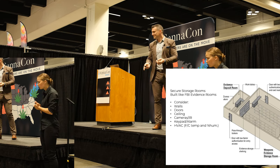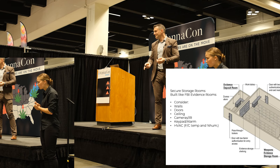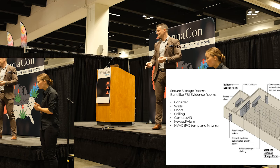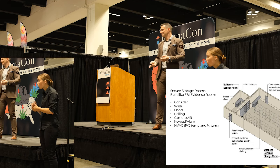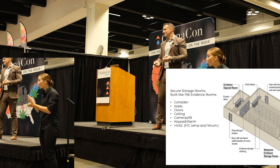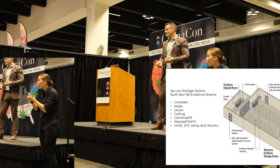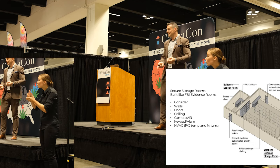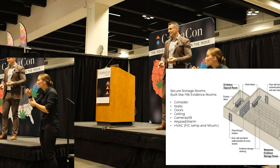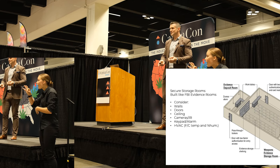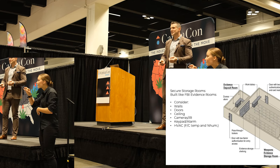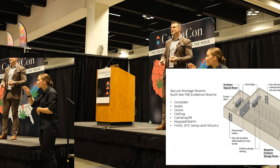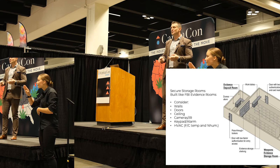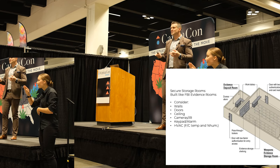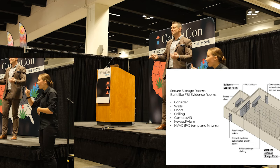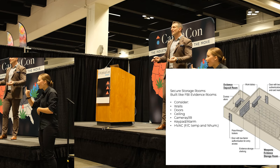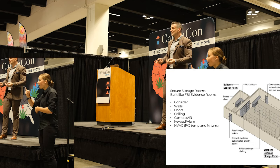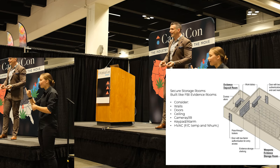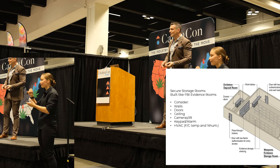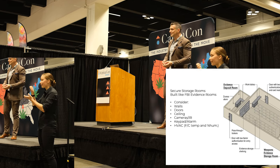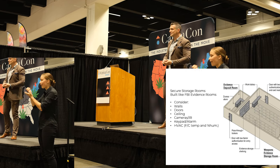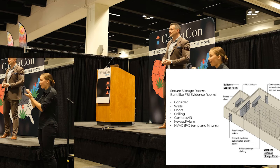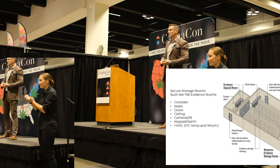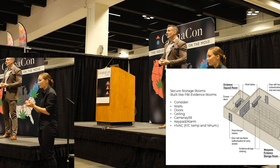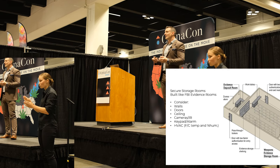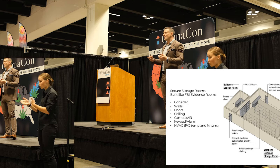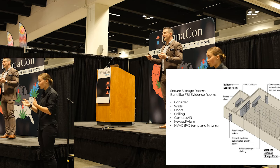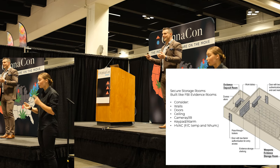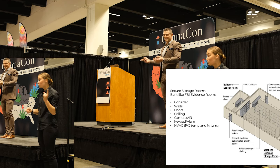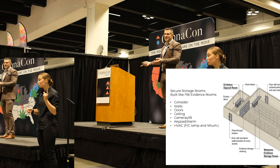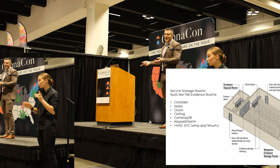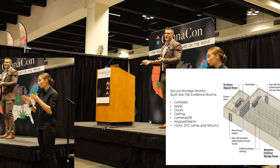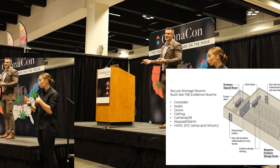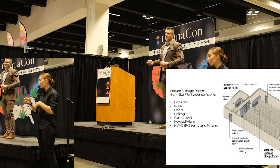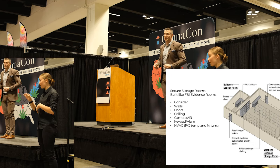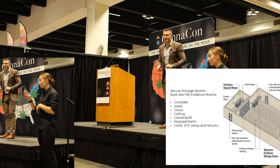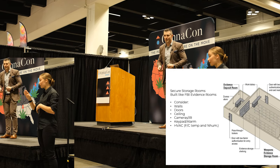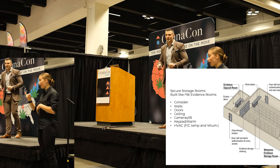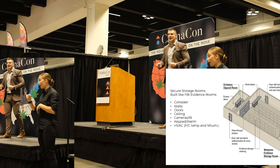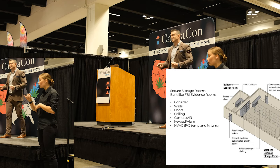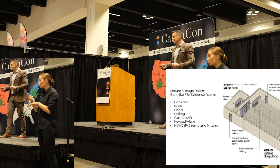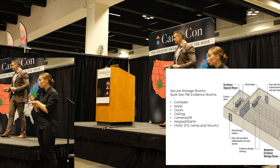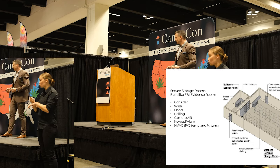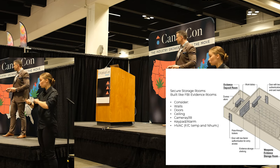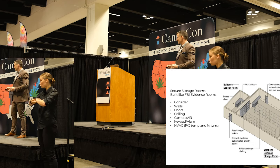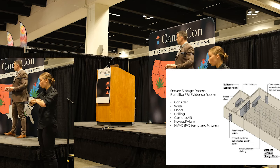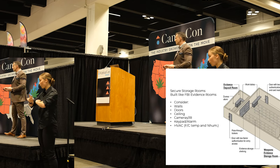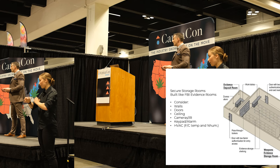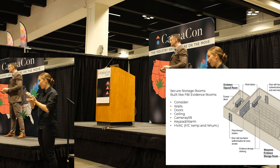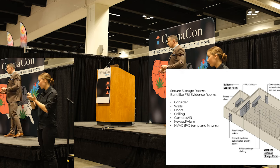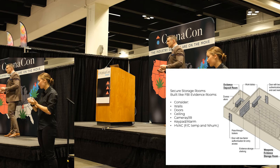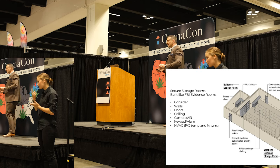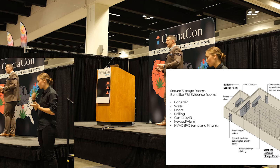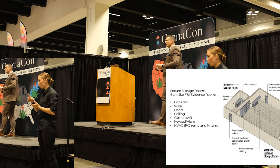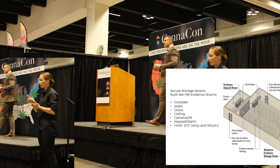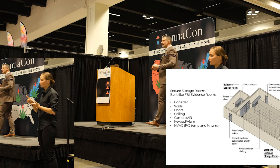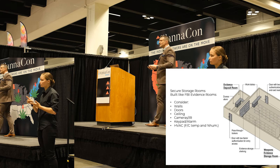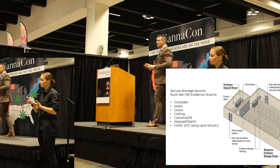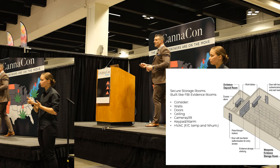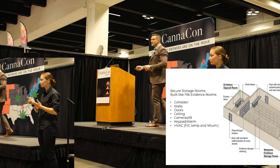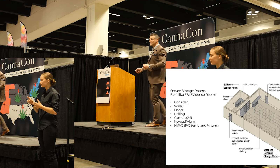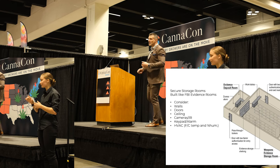room. So these are rooms that the FBI would use to store evidence for cases, right? So we're looking